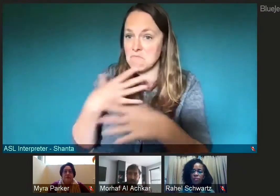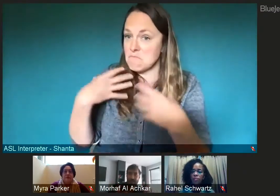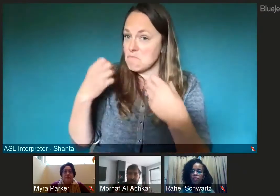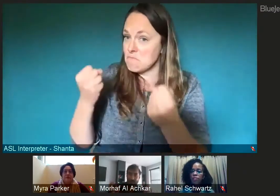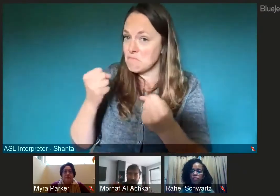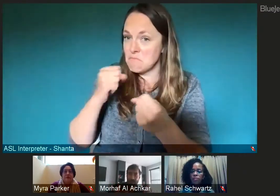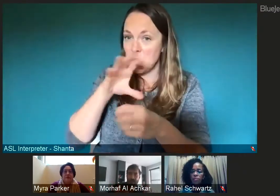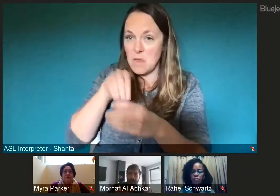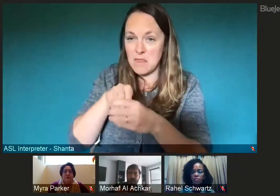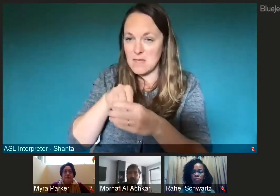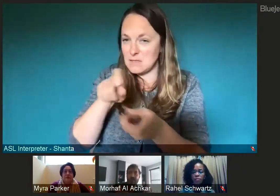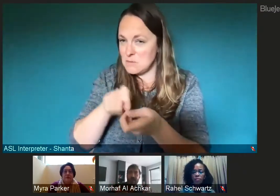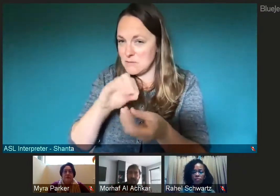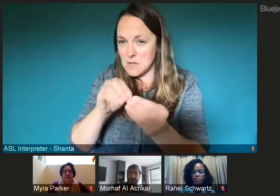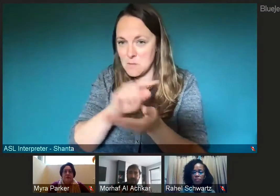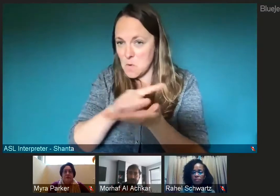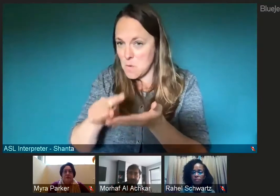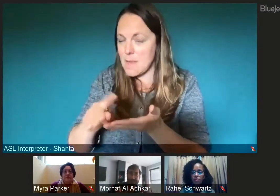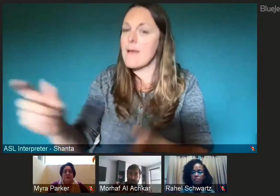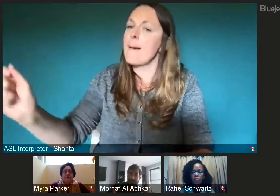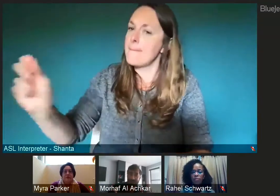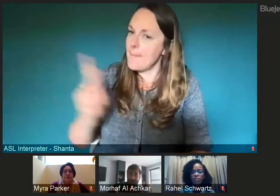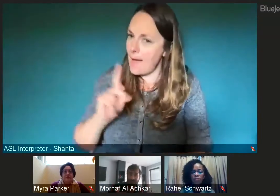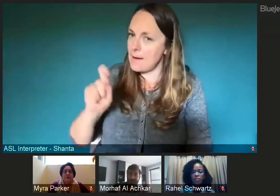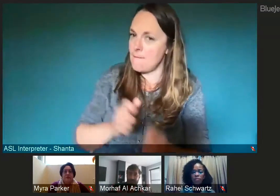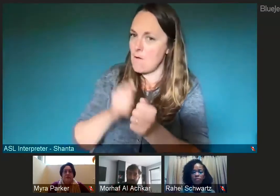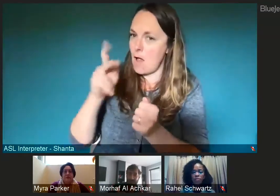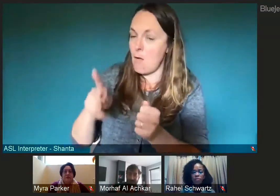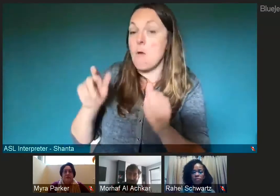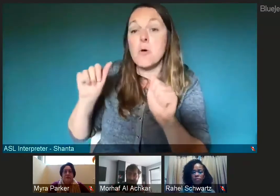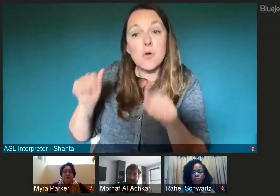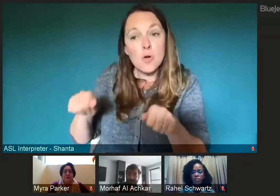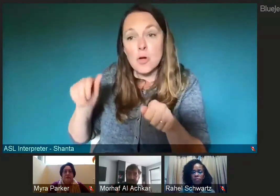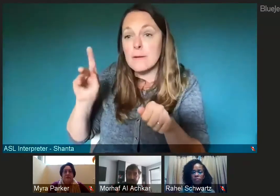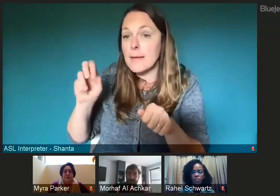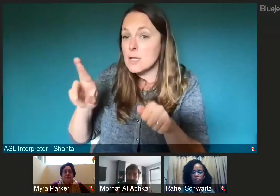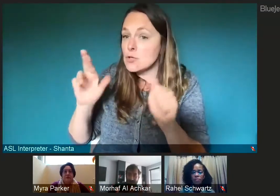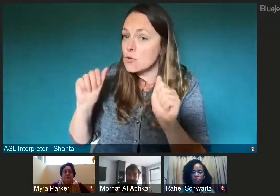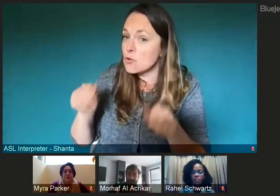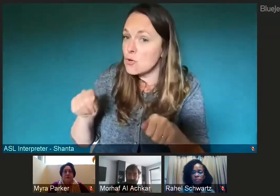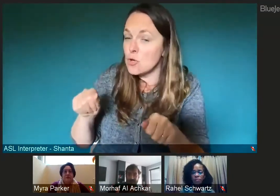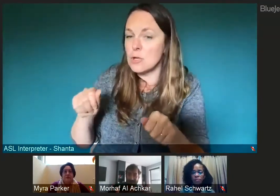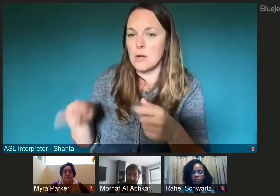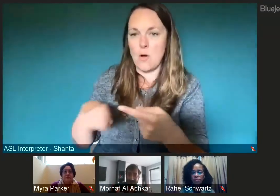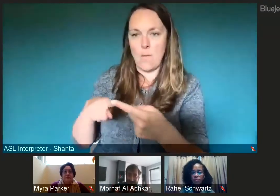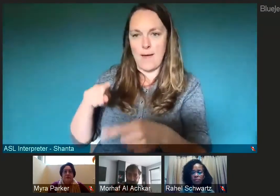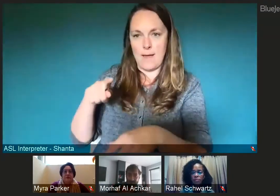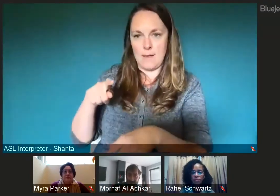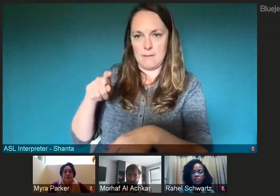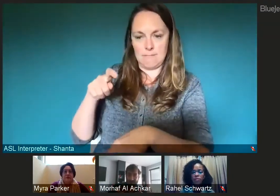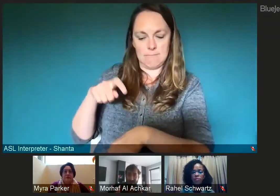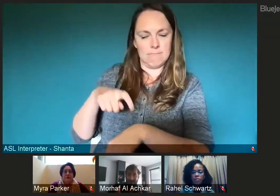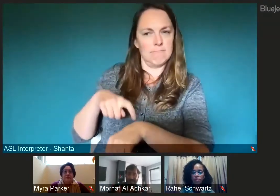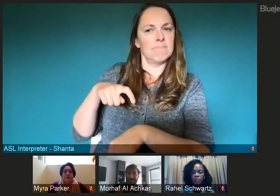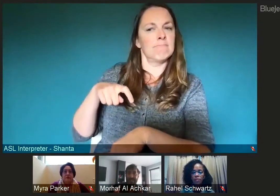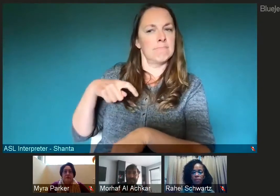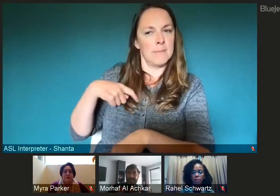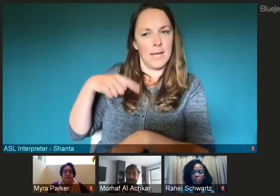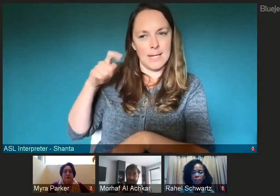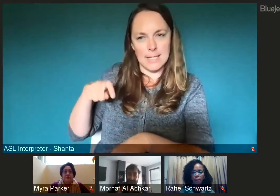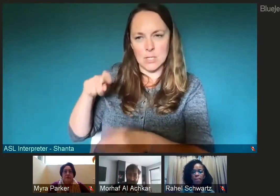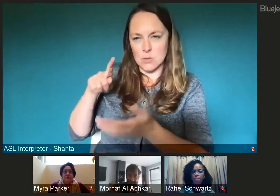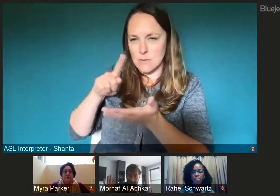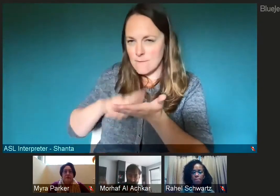come back. We need to follow up with that. Yes, it could be cancer. So when it's time, I need to investigate. I need to check my